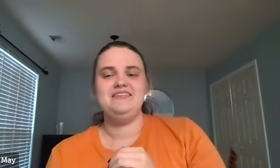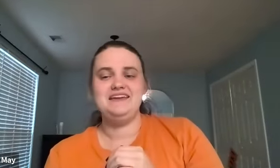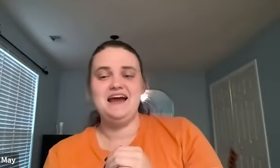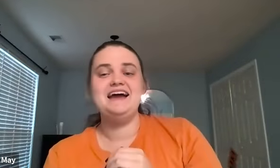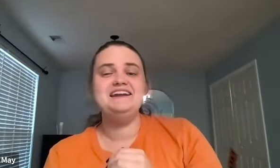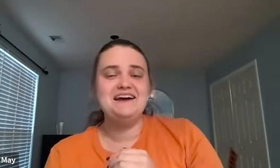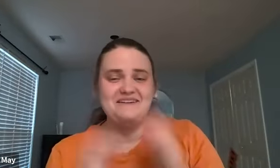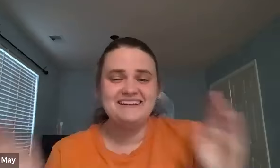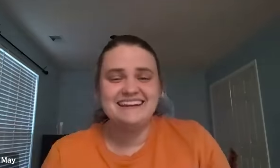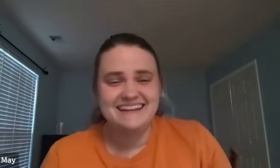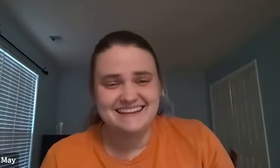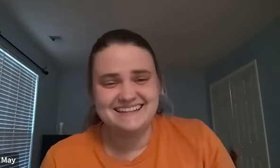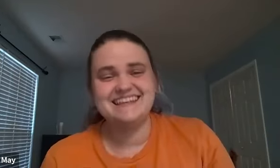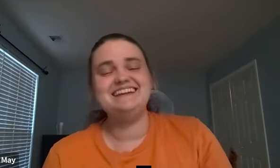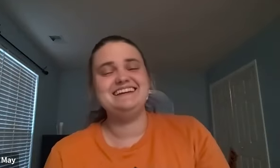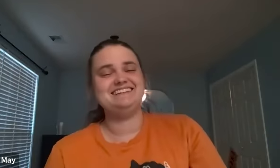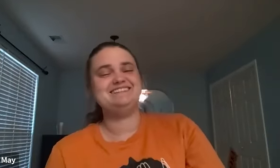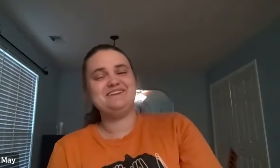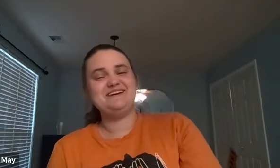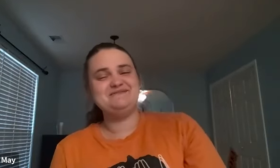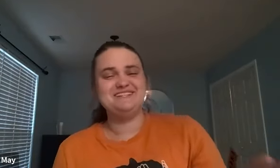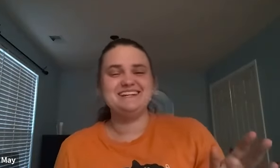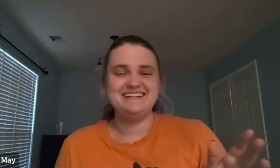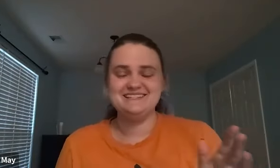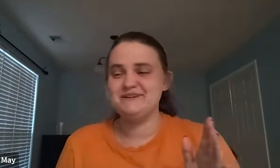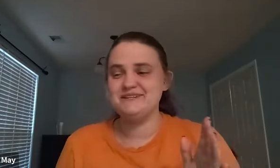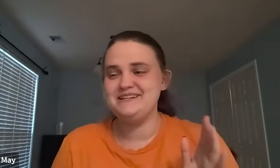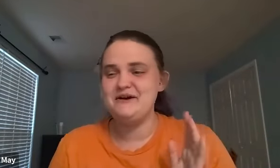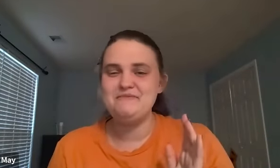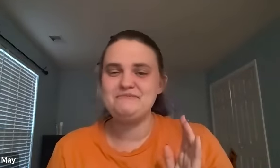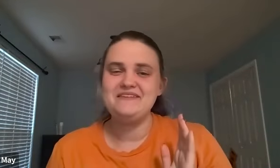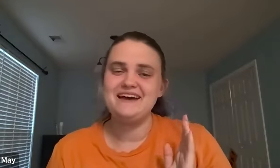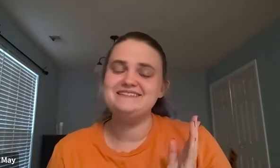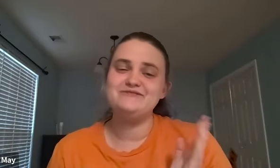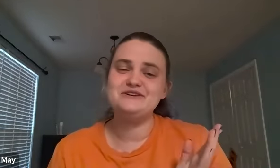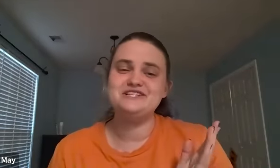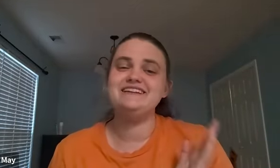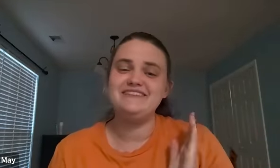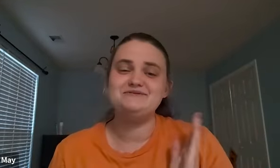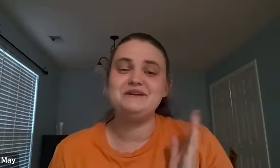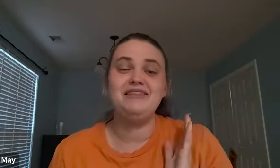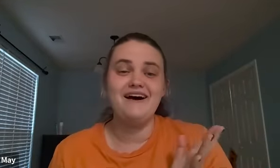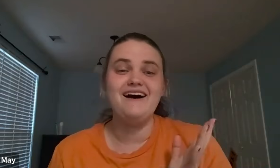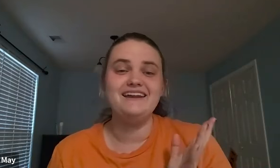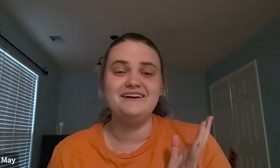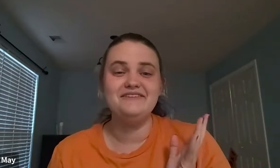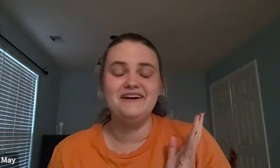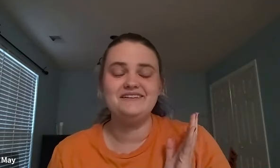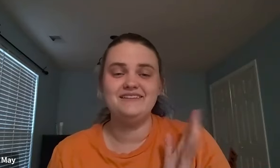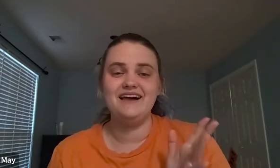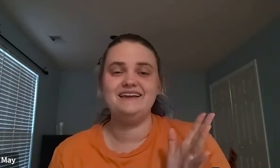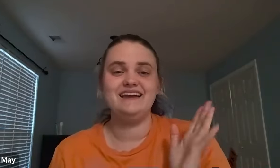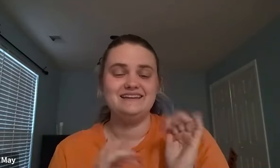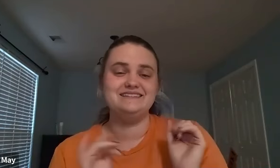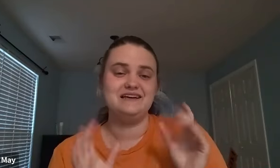Then I know it very much is. But you know, unfortunately, that's what a lot of like